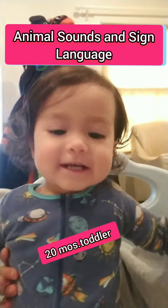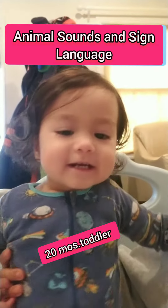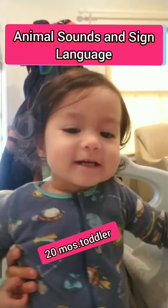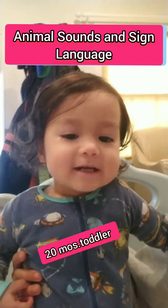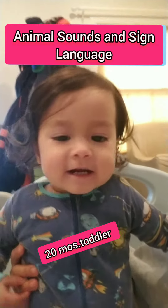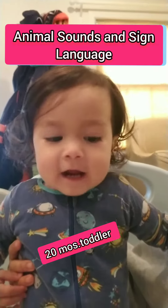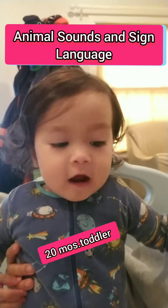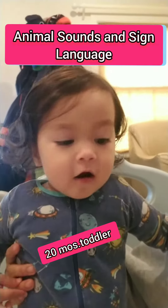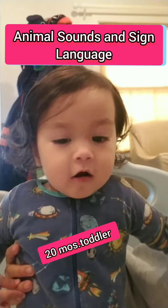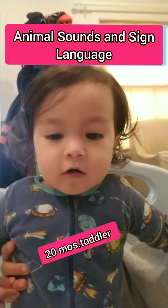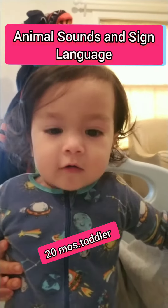the goat